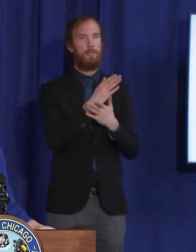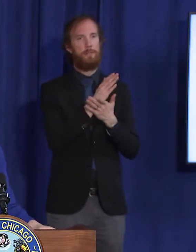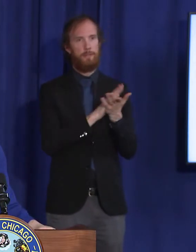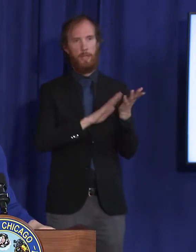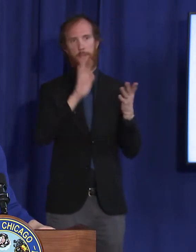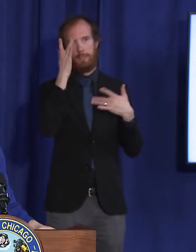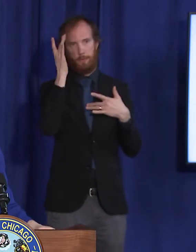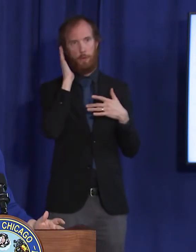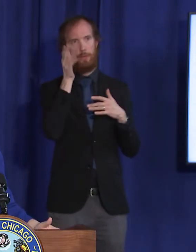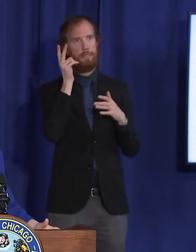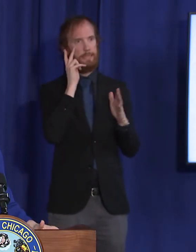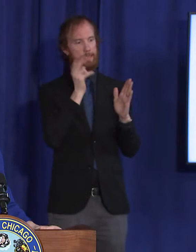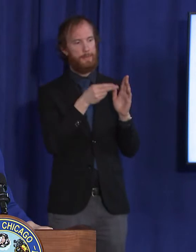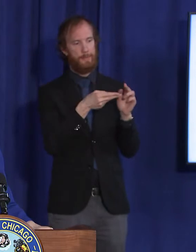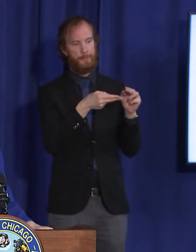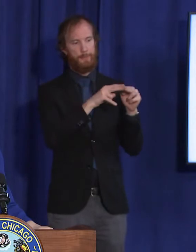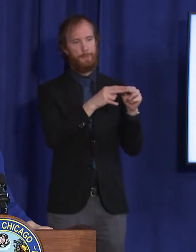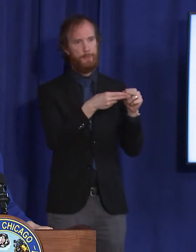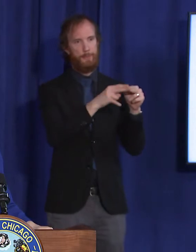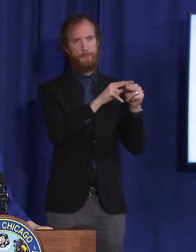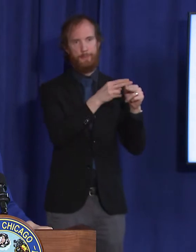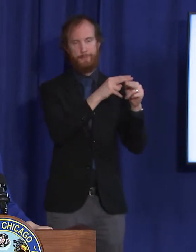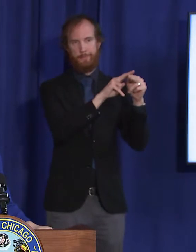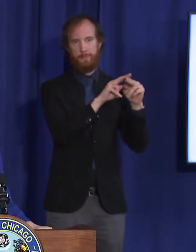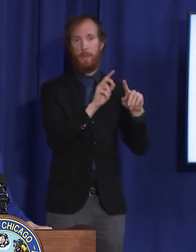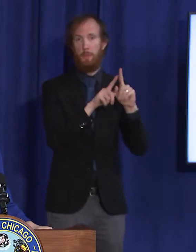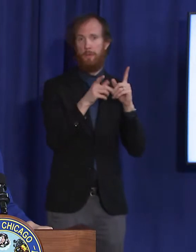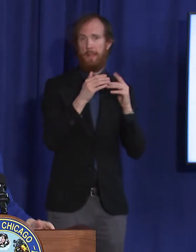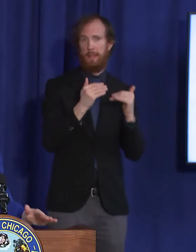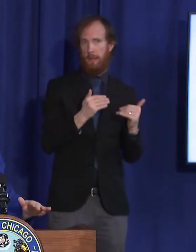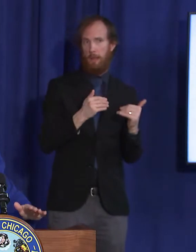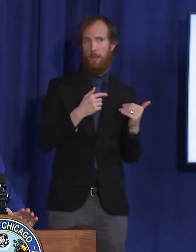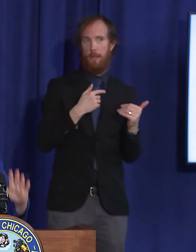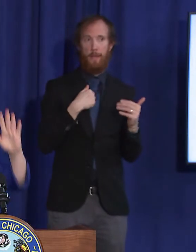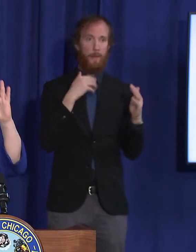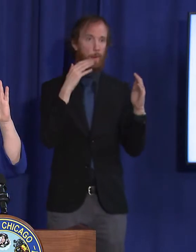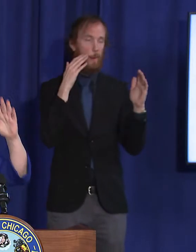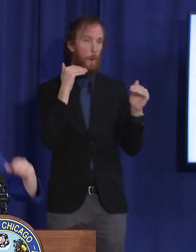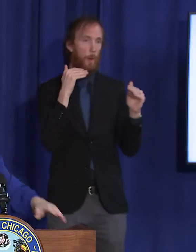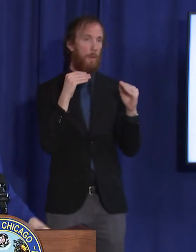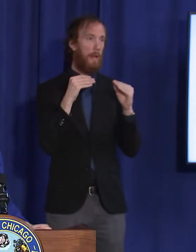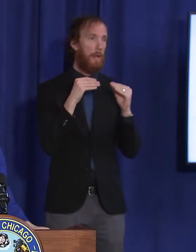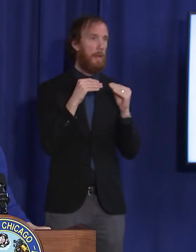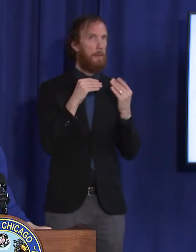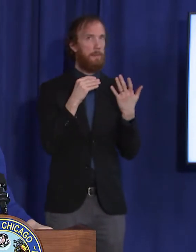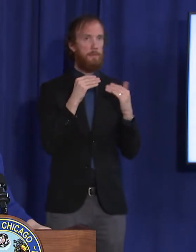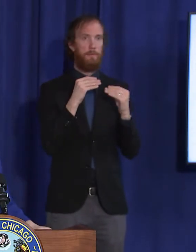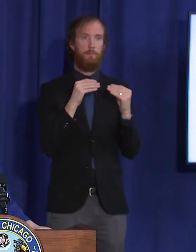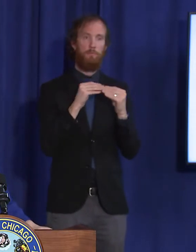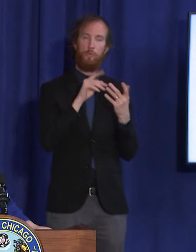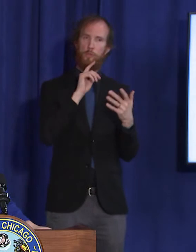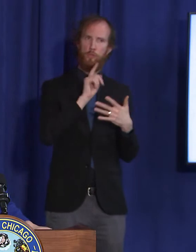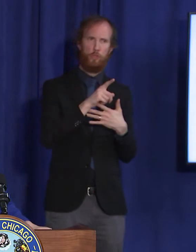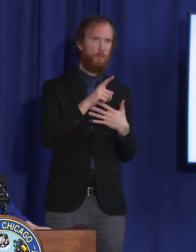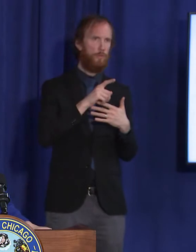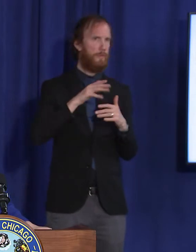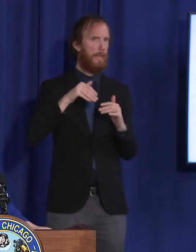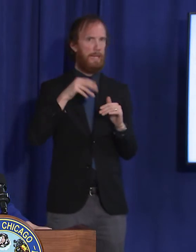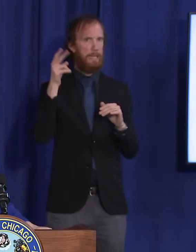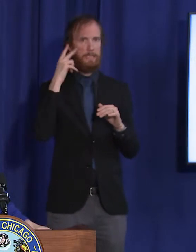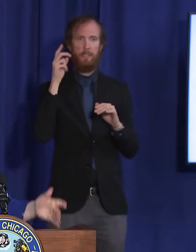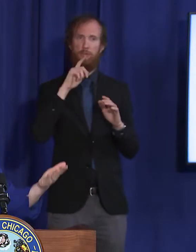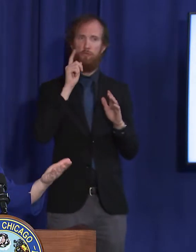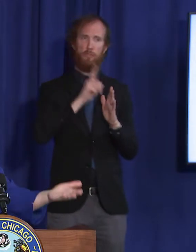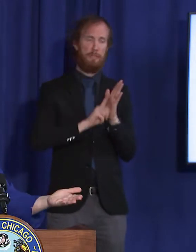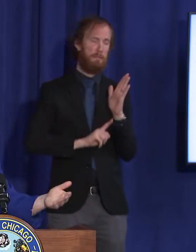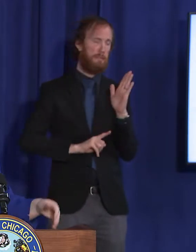but I, at least at the moment, am hopeful and relatively confident that we wouldn't see the, really out of control spikes like we're seeing